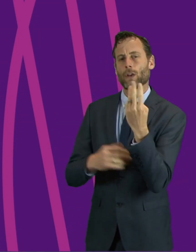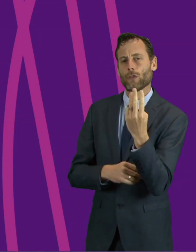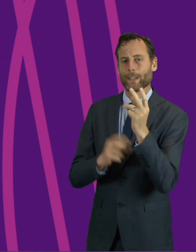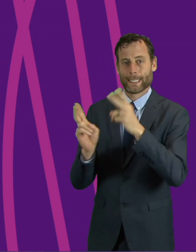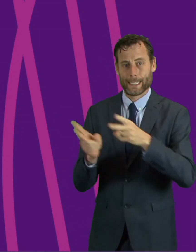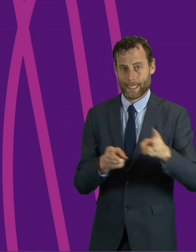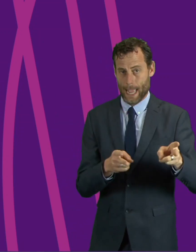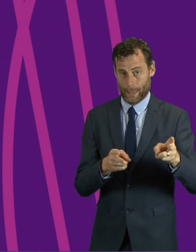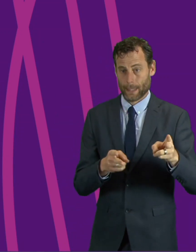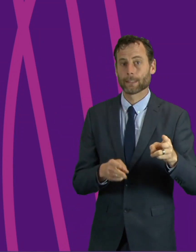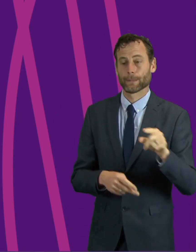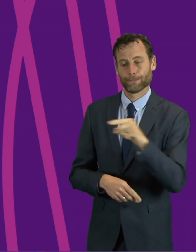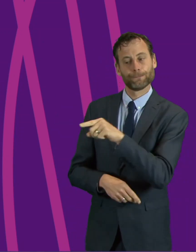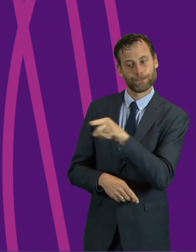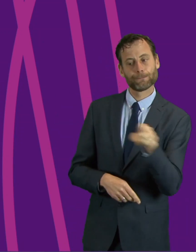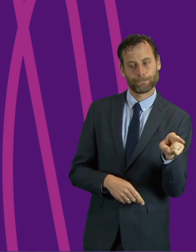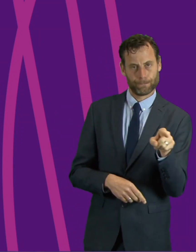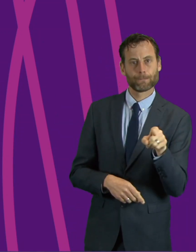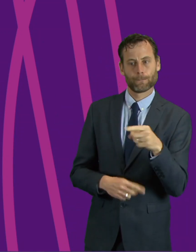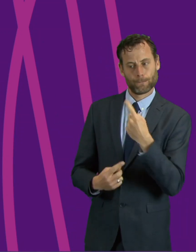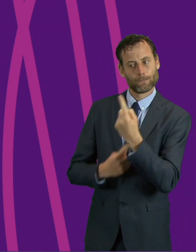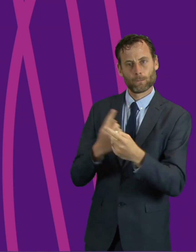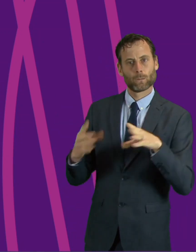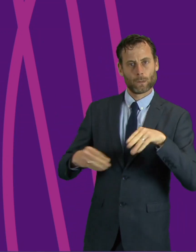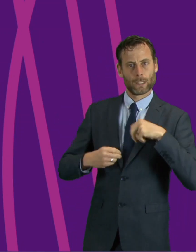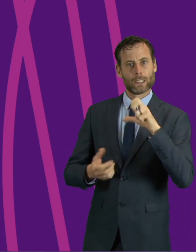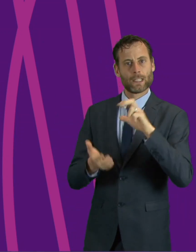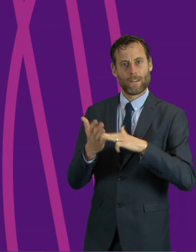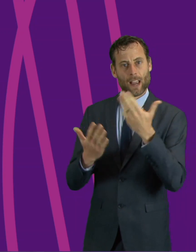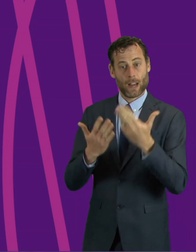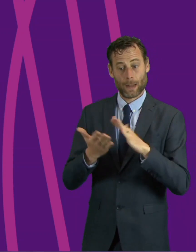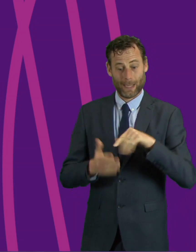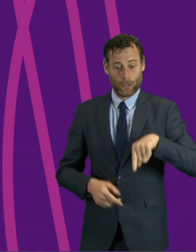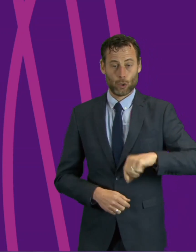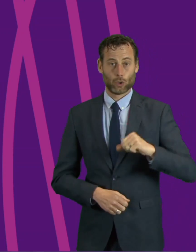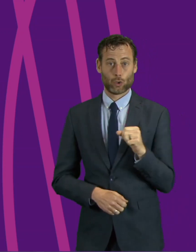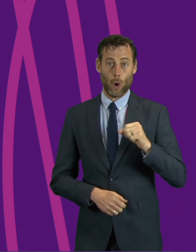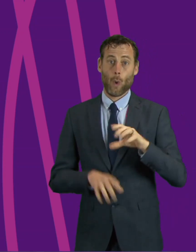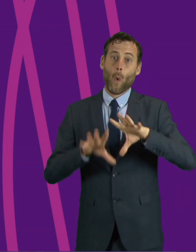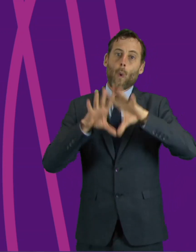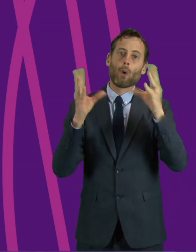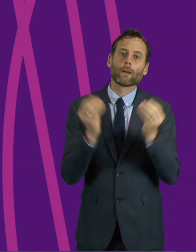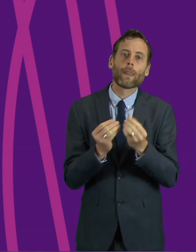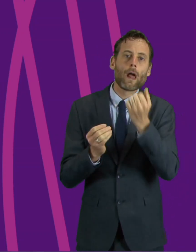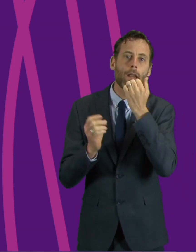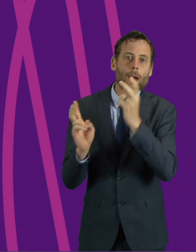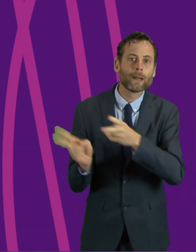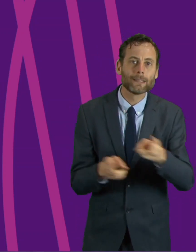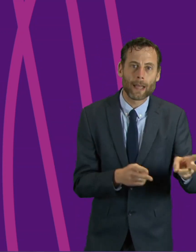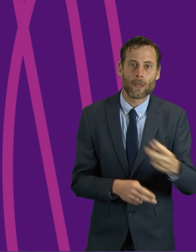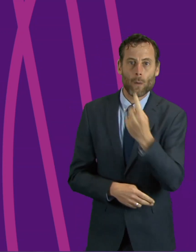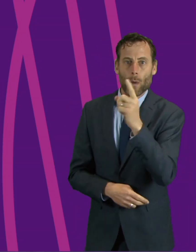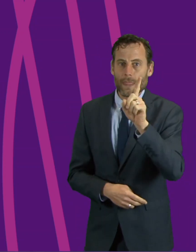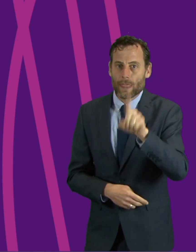confirmed as having COVID-19, which takes the total number of deaths in Scotland under that measurement to